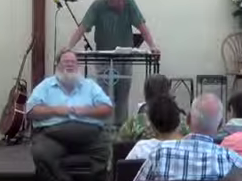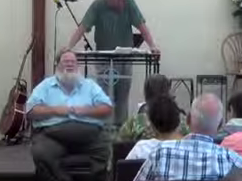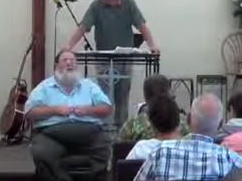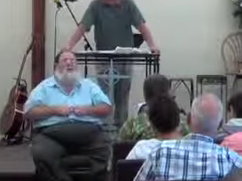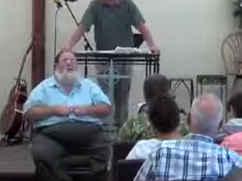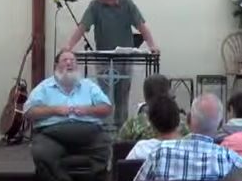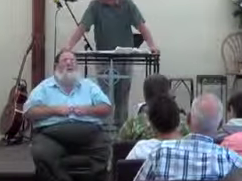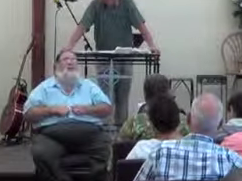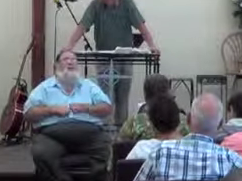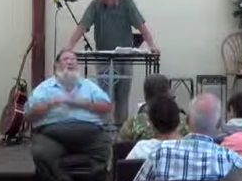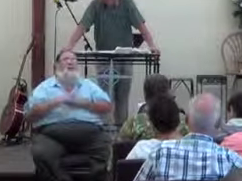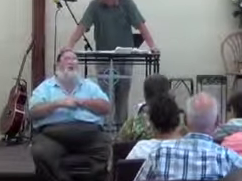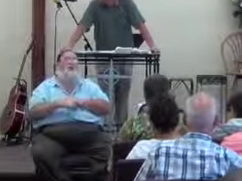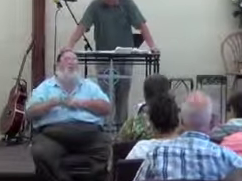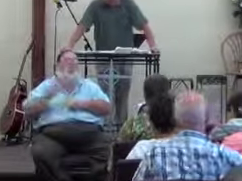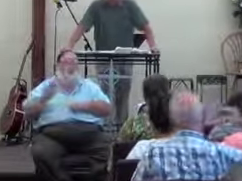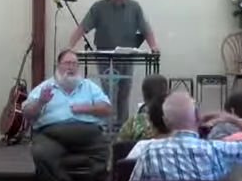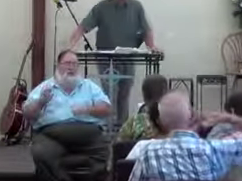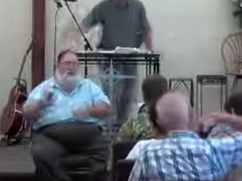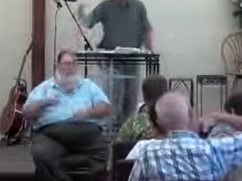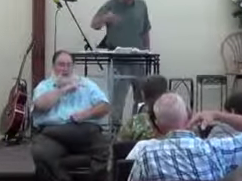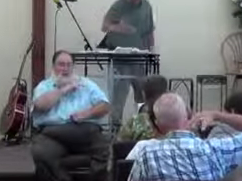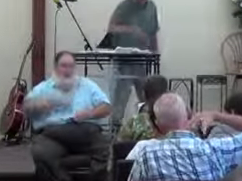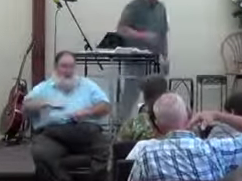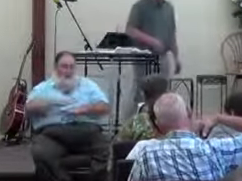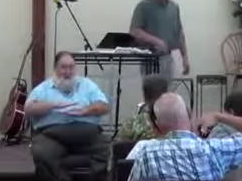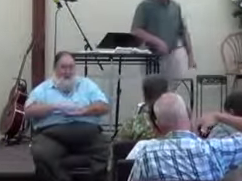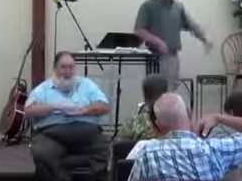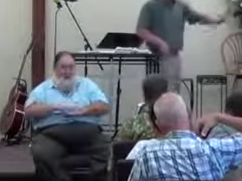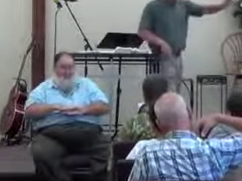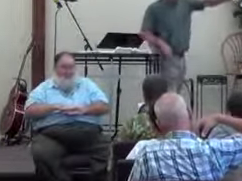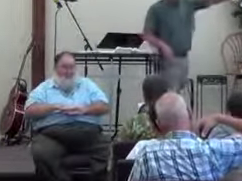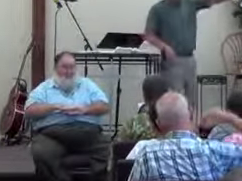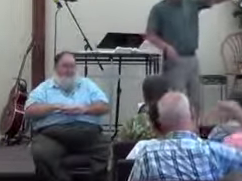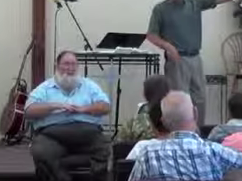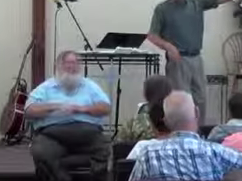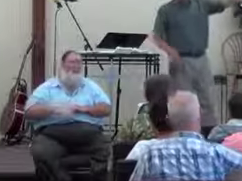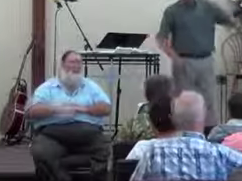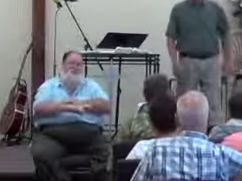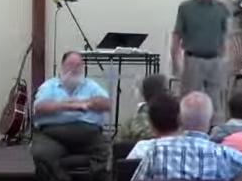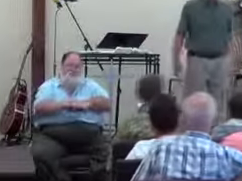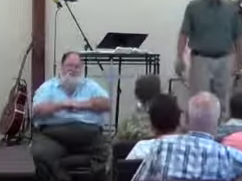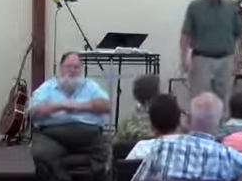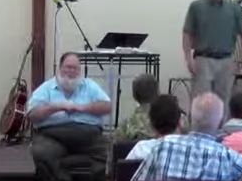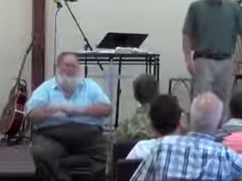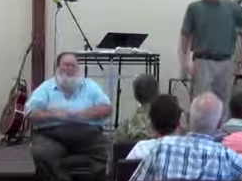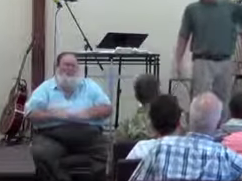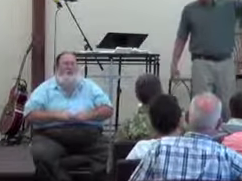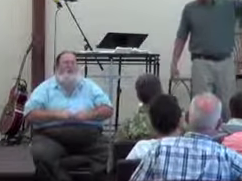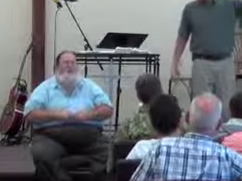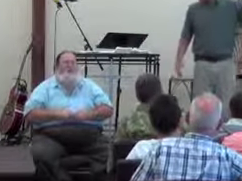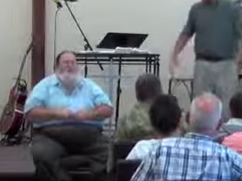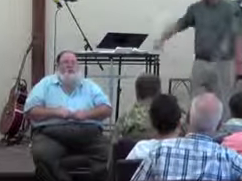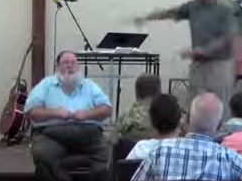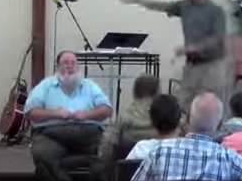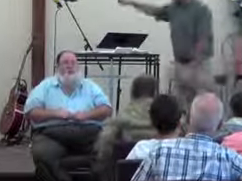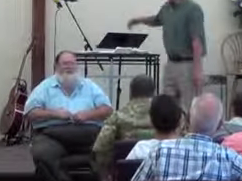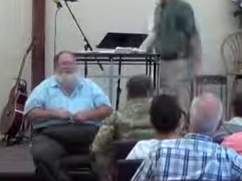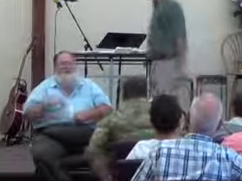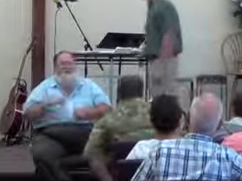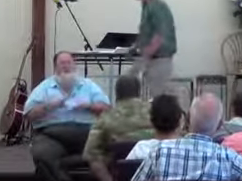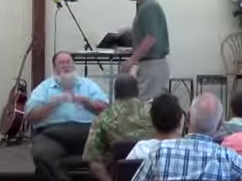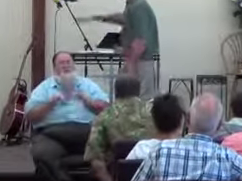drove him out for 7 years. And it's the story where you hear about the king going out, kind of losing his mind, living with the cattle and